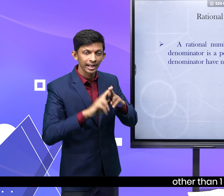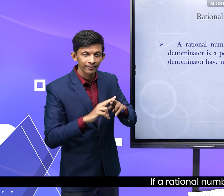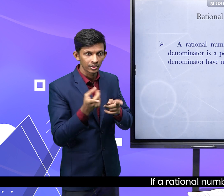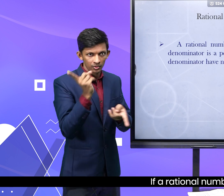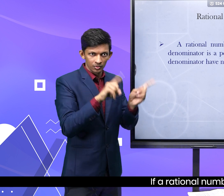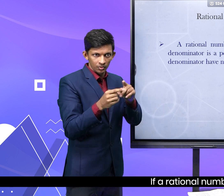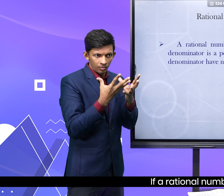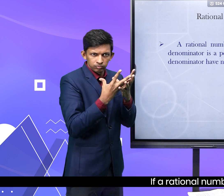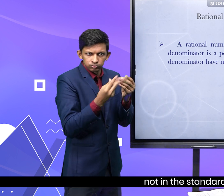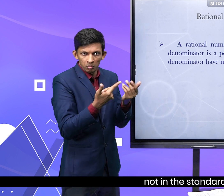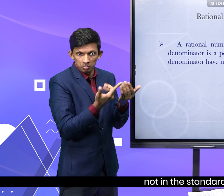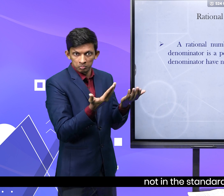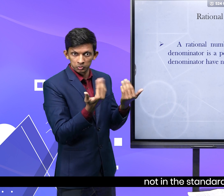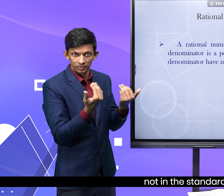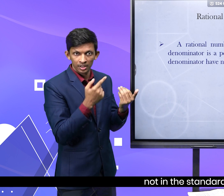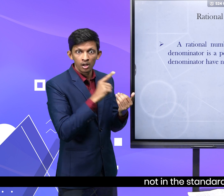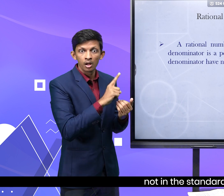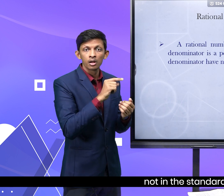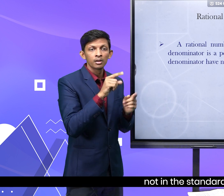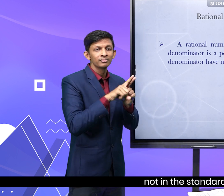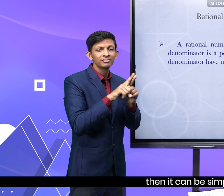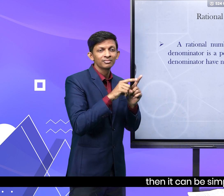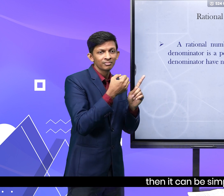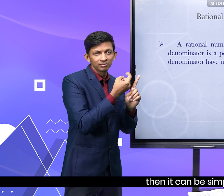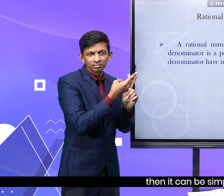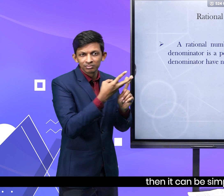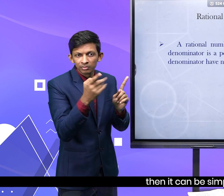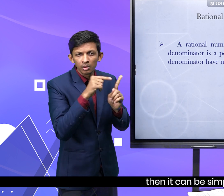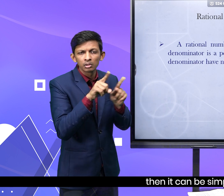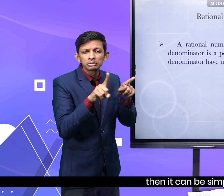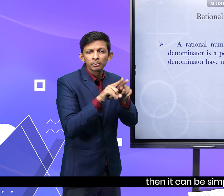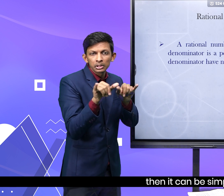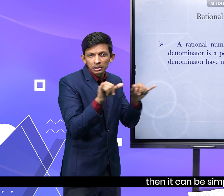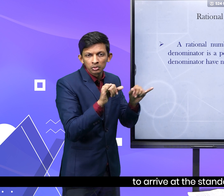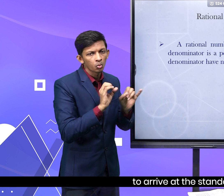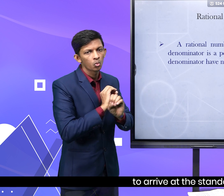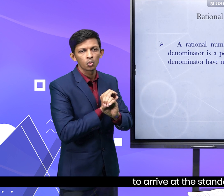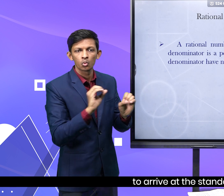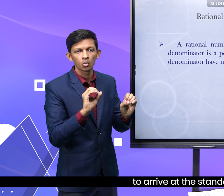If a rational number is not in the standard form, then it can be simplified to arrive at the standard